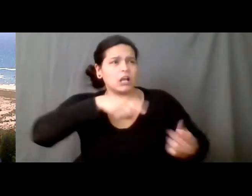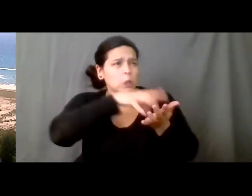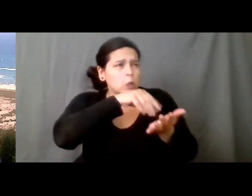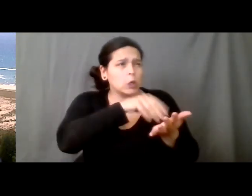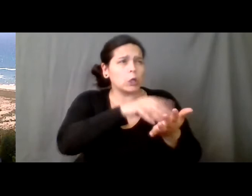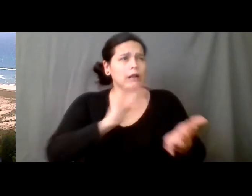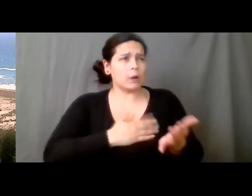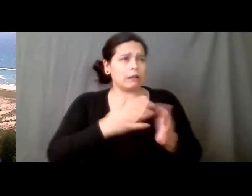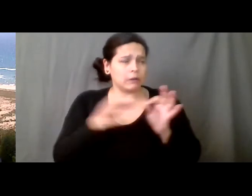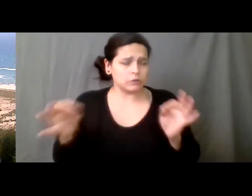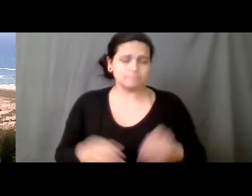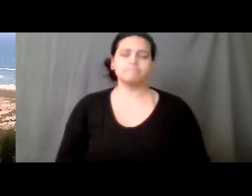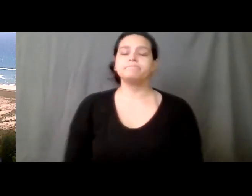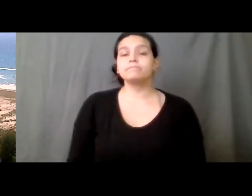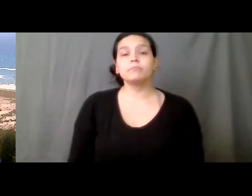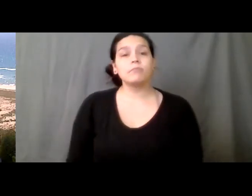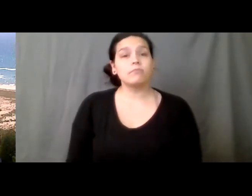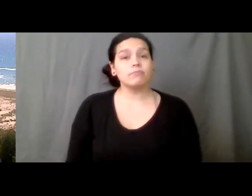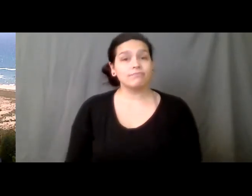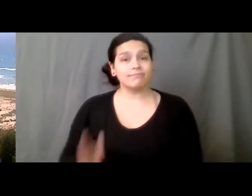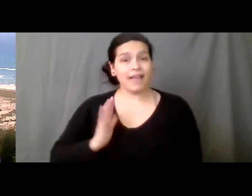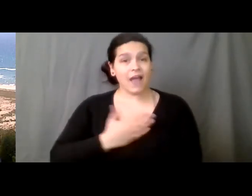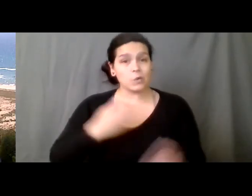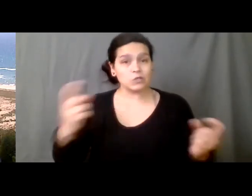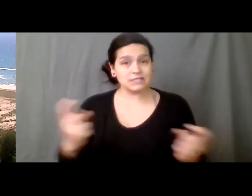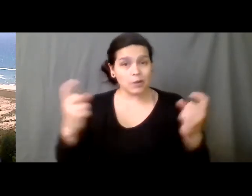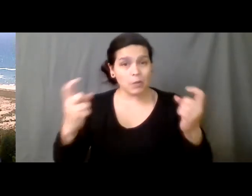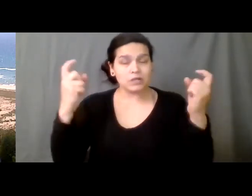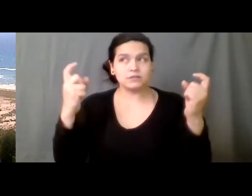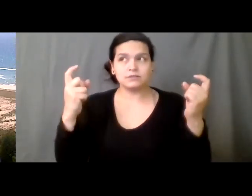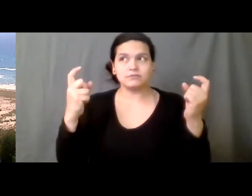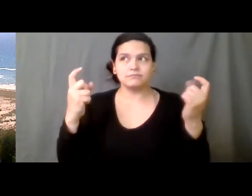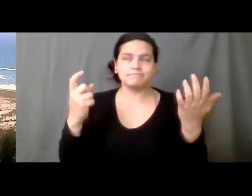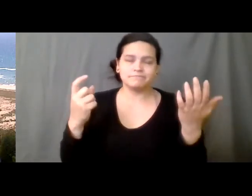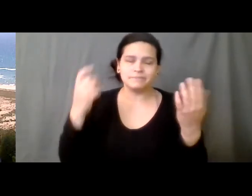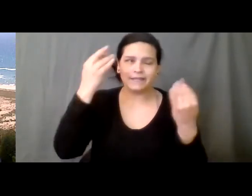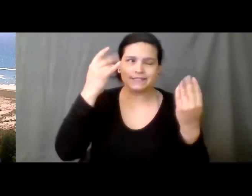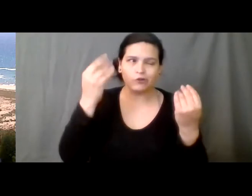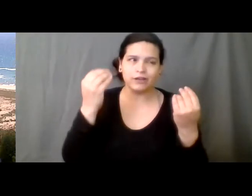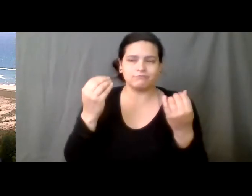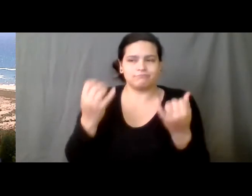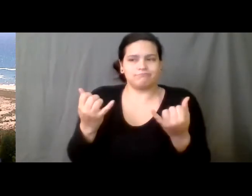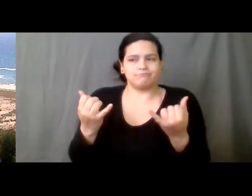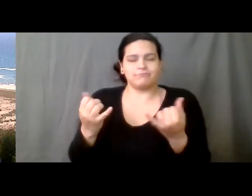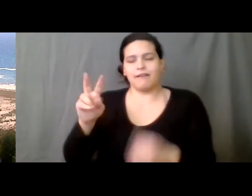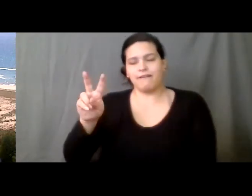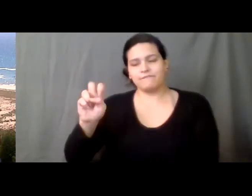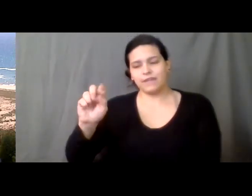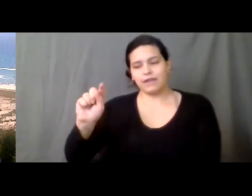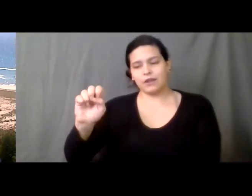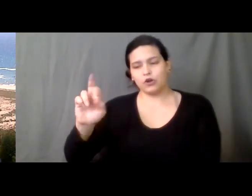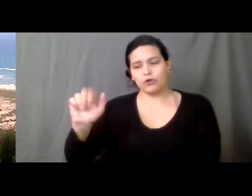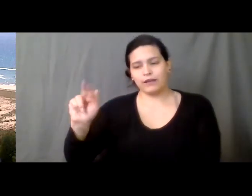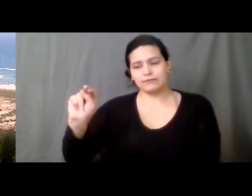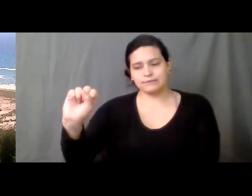When we have our ceremonies, considering that this is Veterans Day here in the United States, when we have our ceremonies,